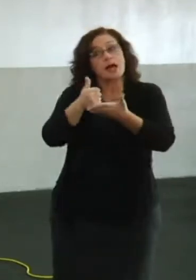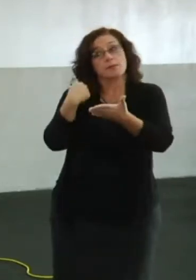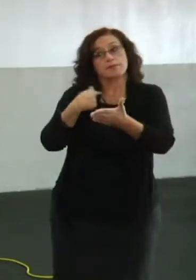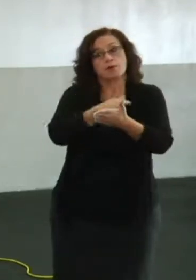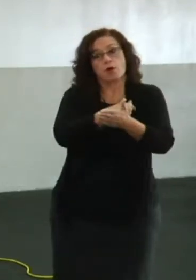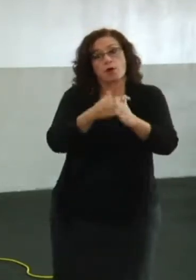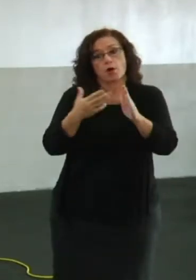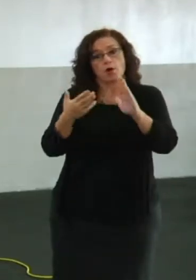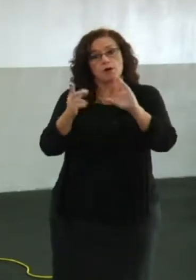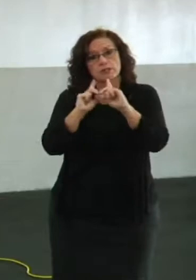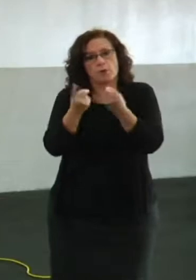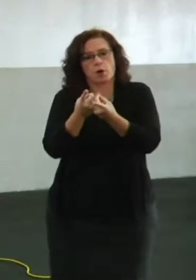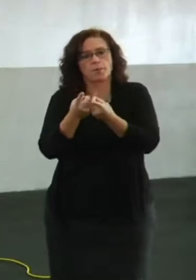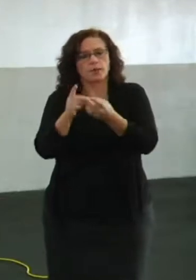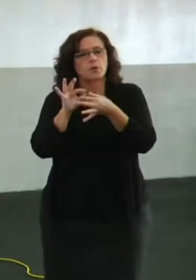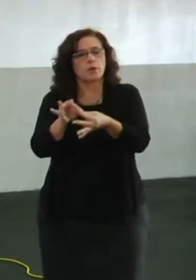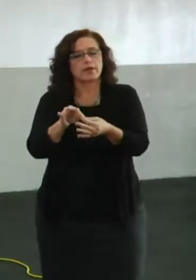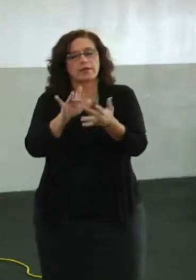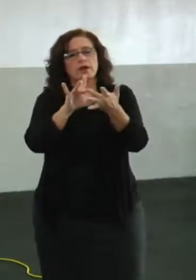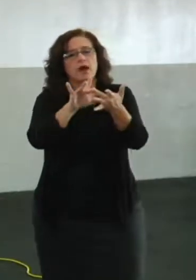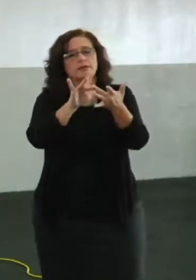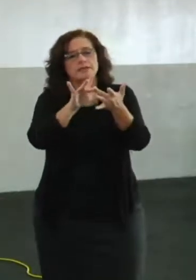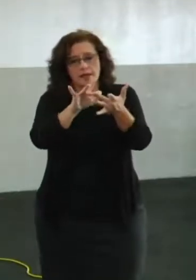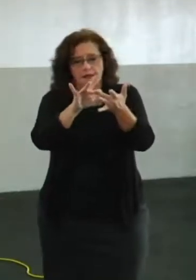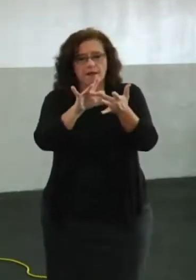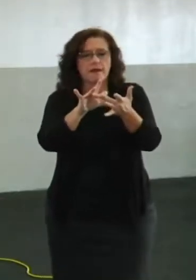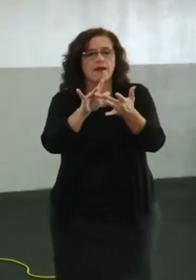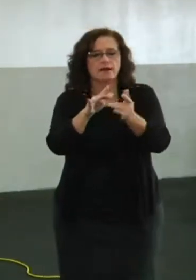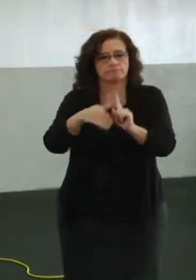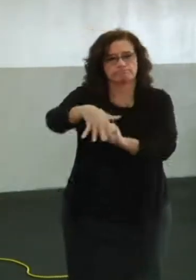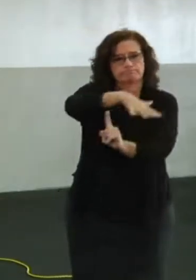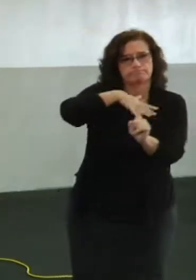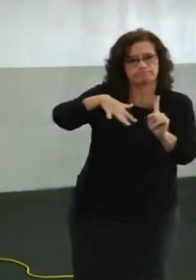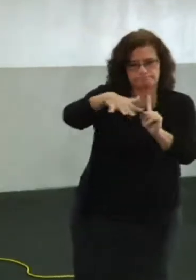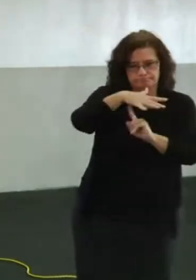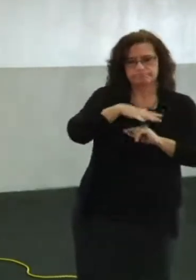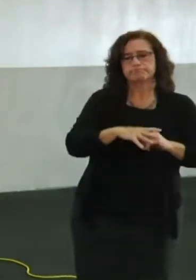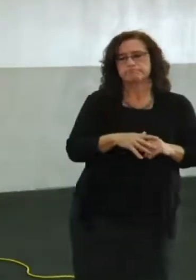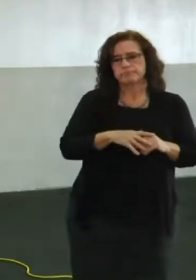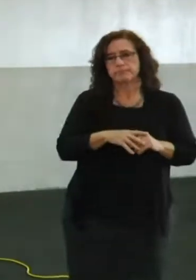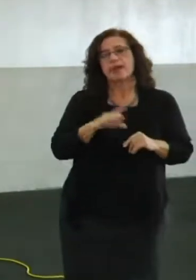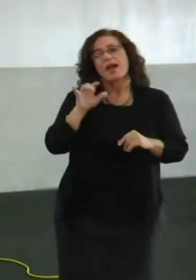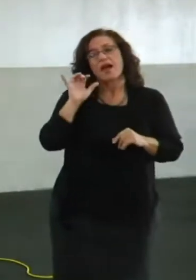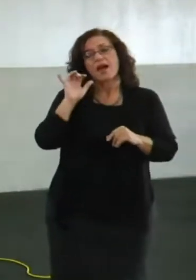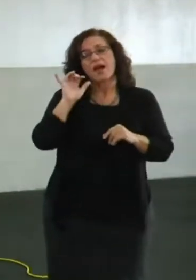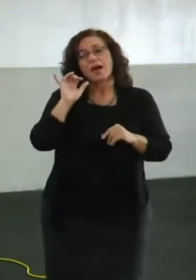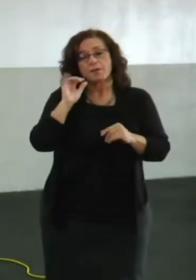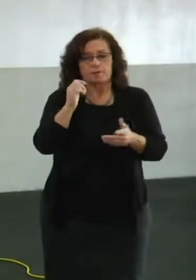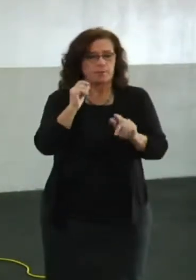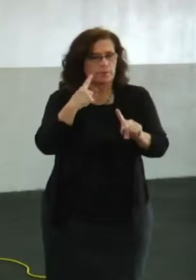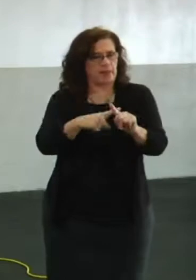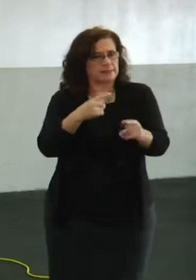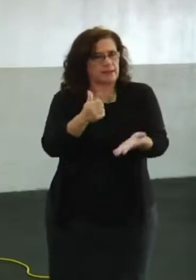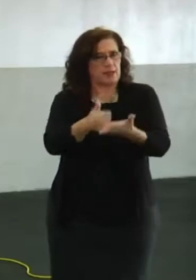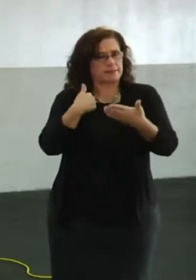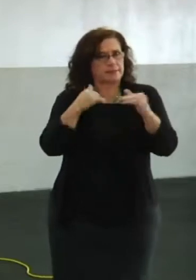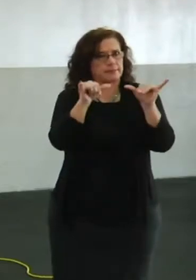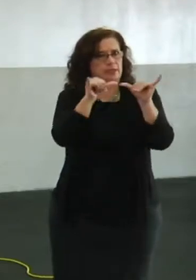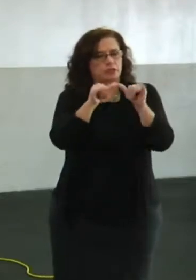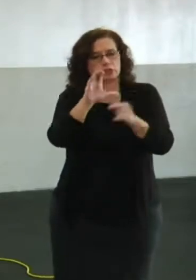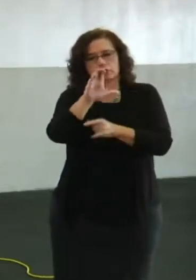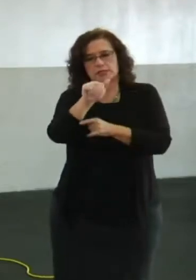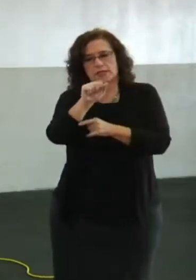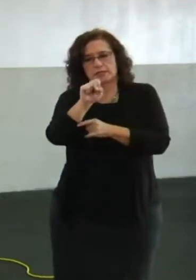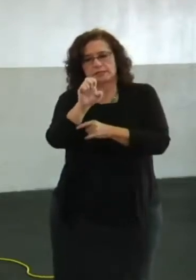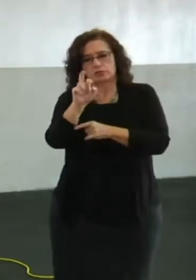it also can help us adjust our case rate, as that is the built-in mechanism with the state, is if we have excellent